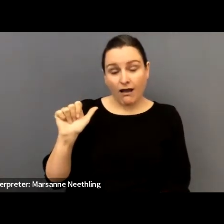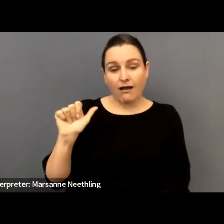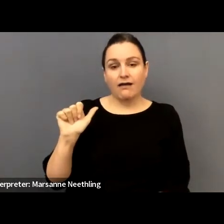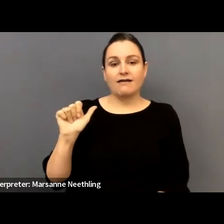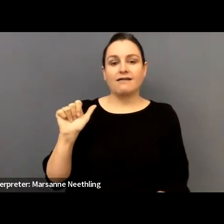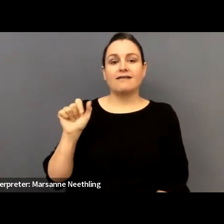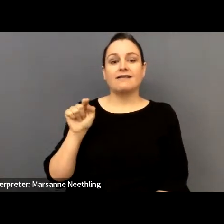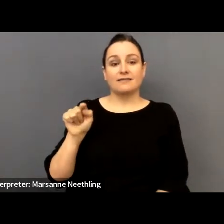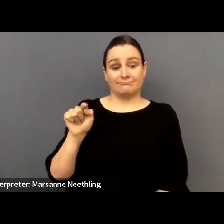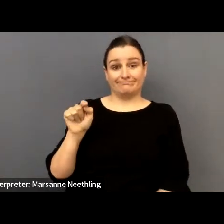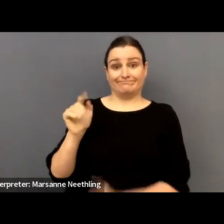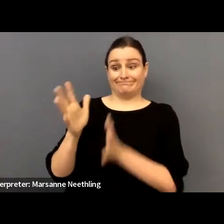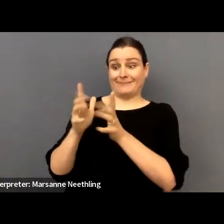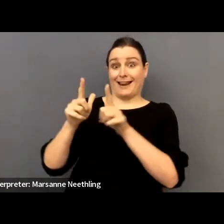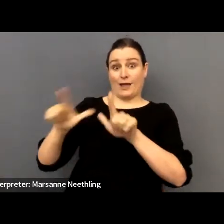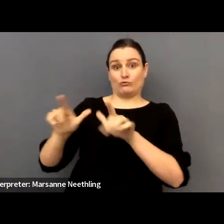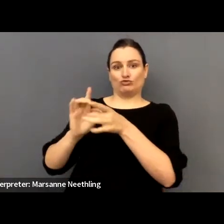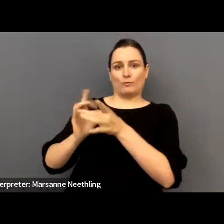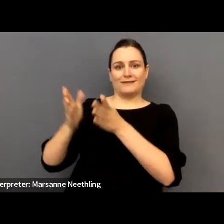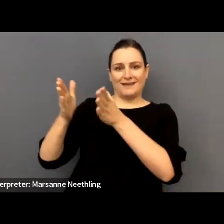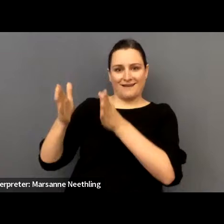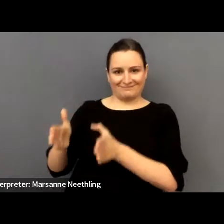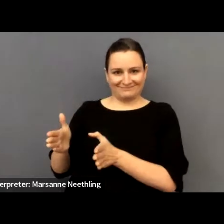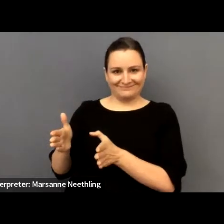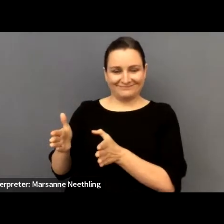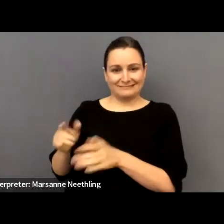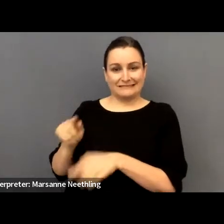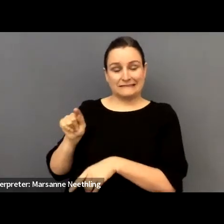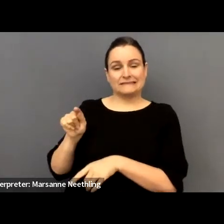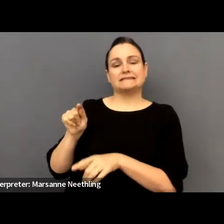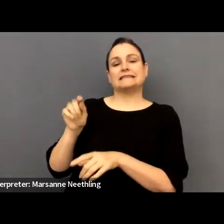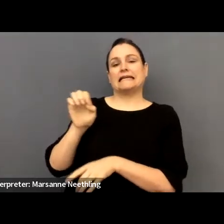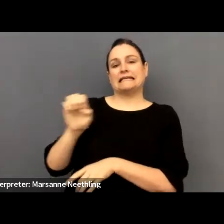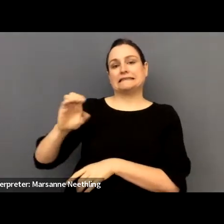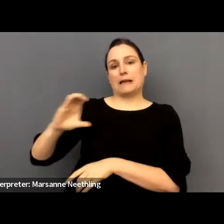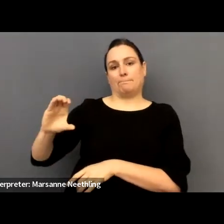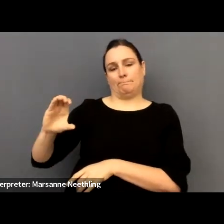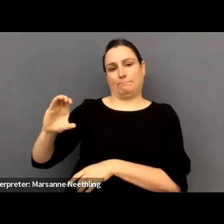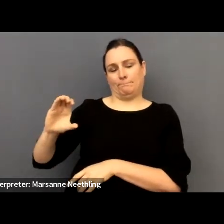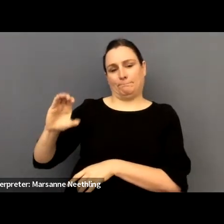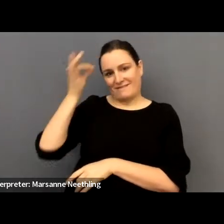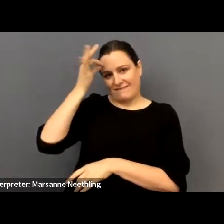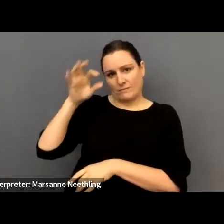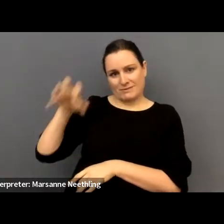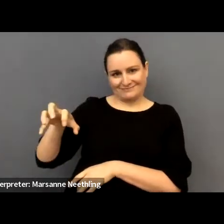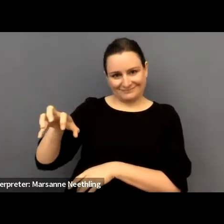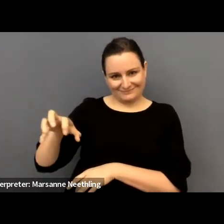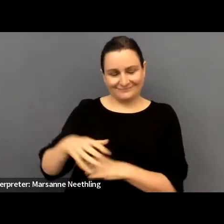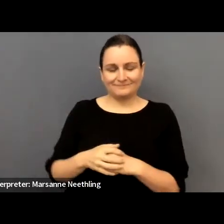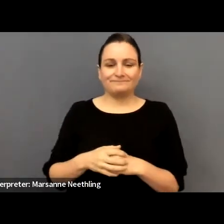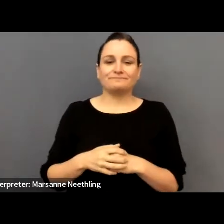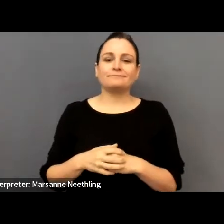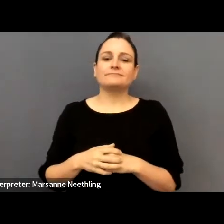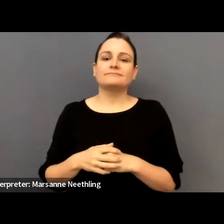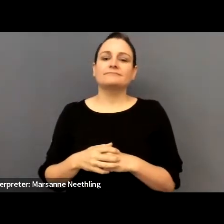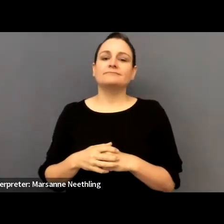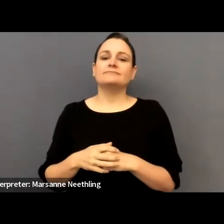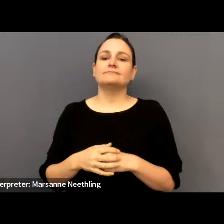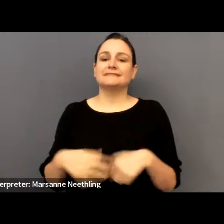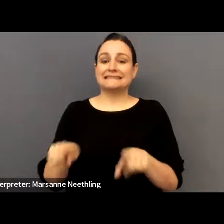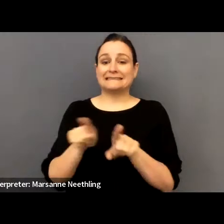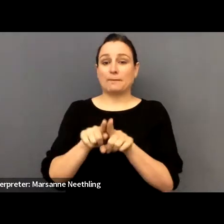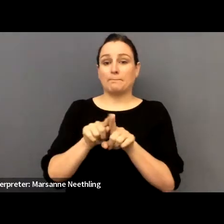who is a sign language interpreter in the Eastern Cape Legislature, as well as Mrs.